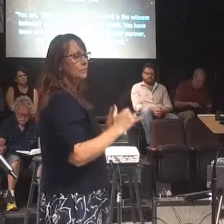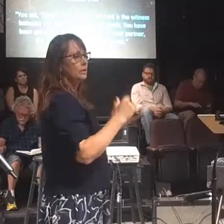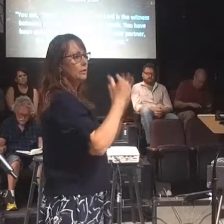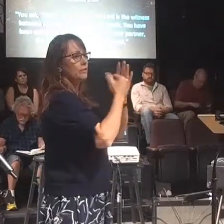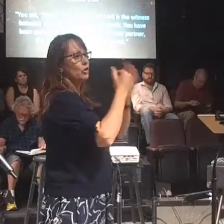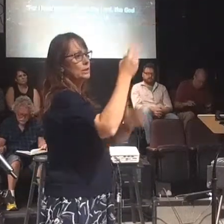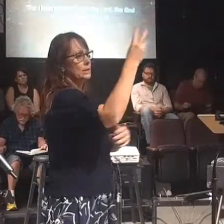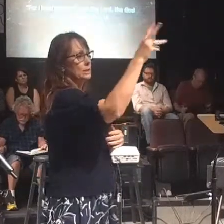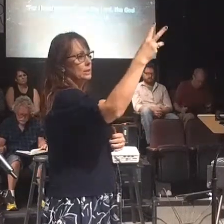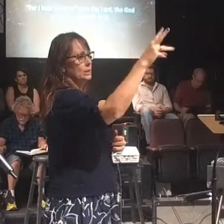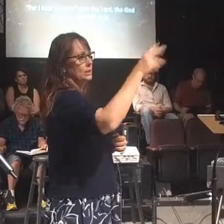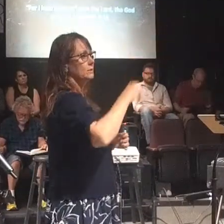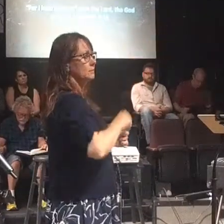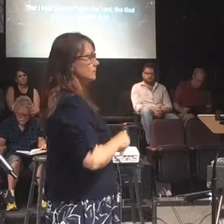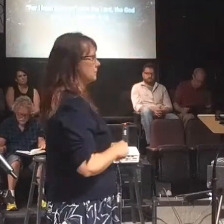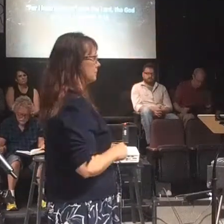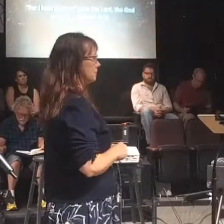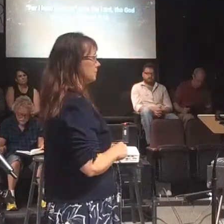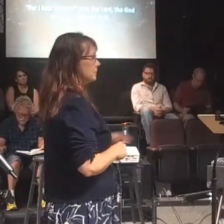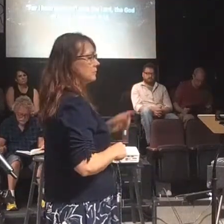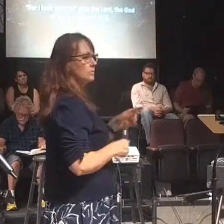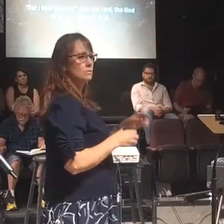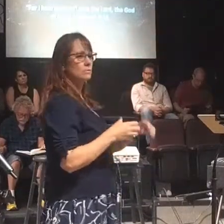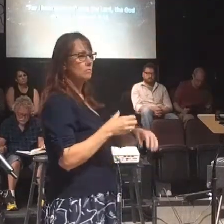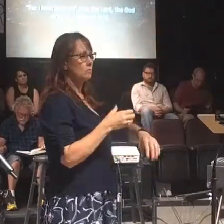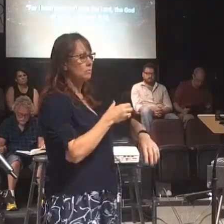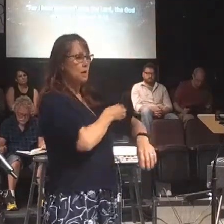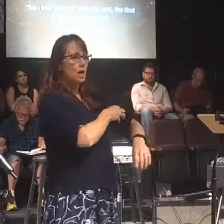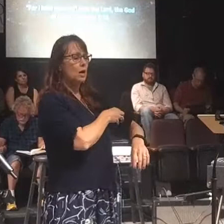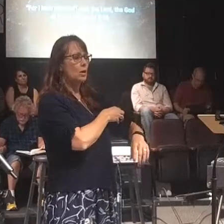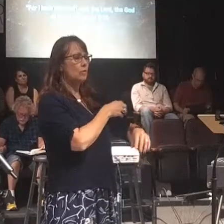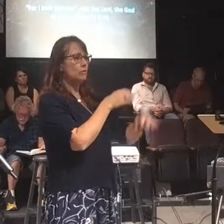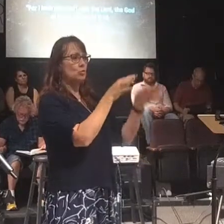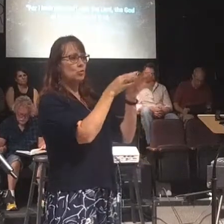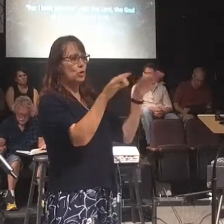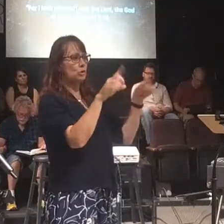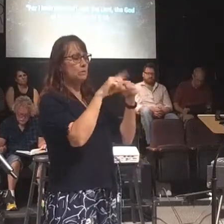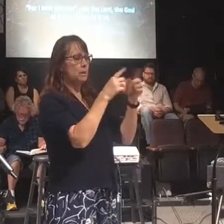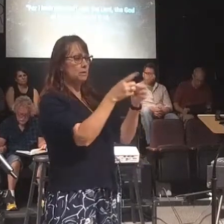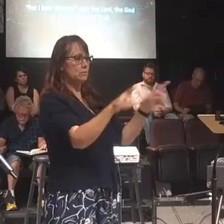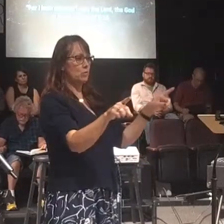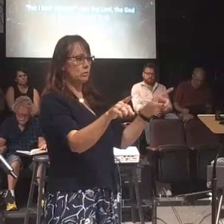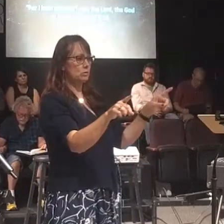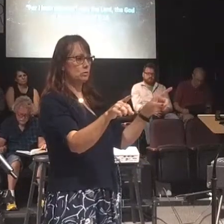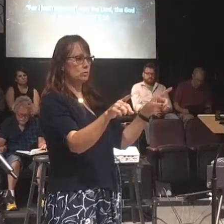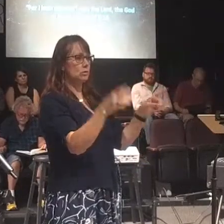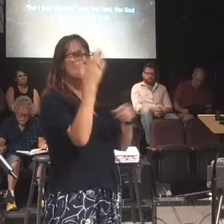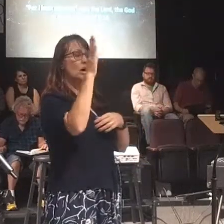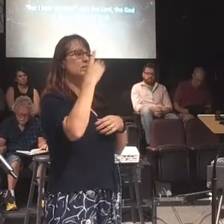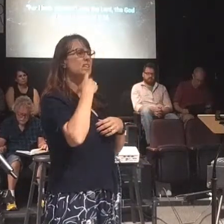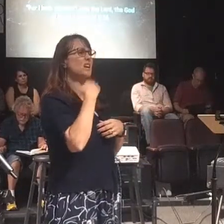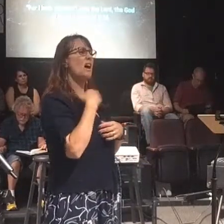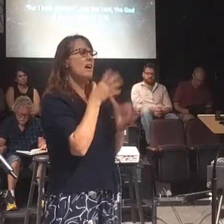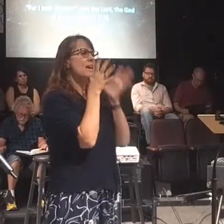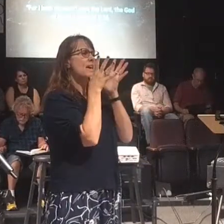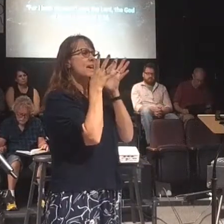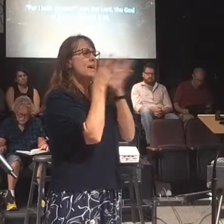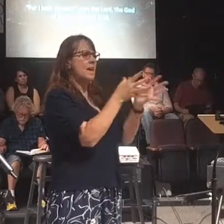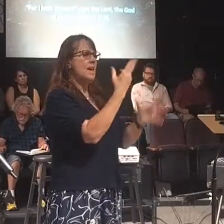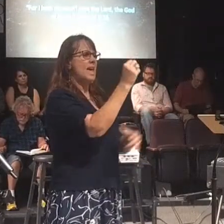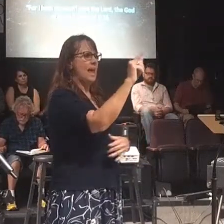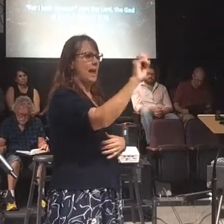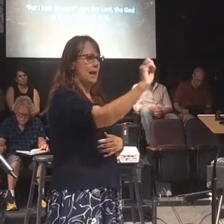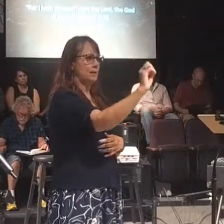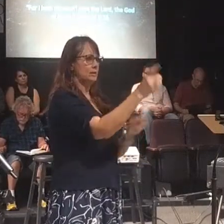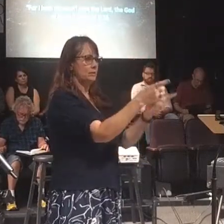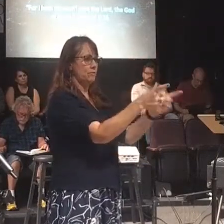16, and I have the most powerful words about divorce. He says, for I hate divorce, says the